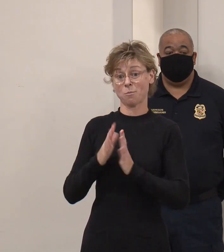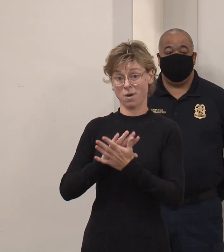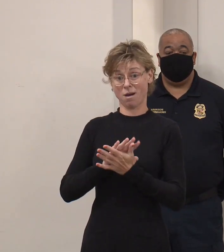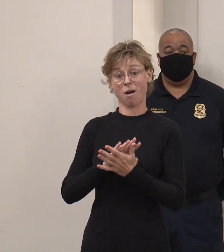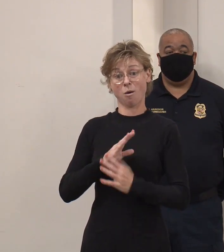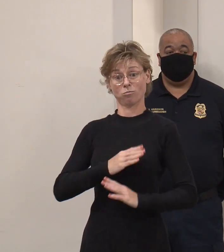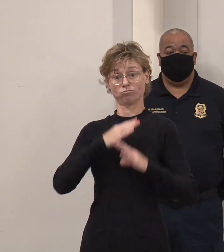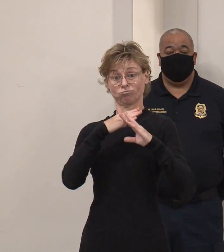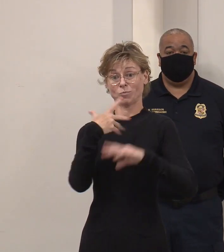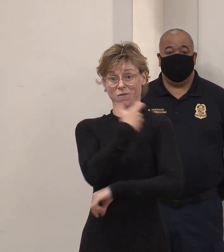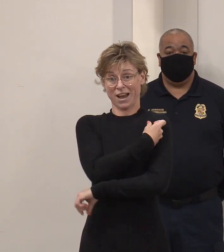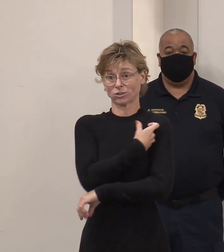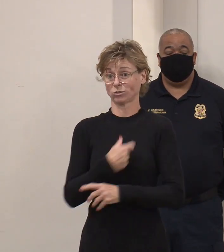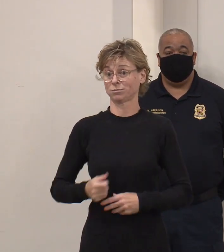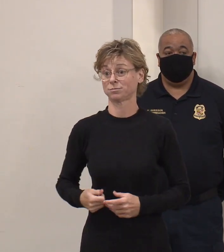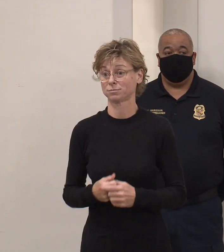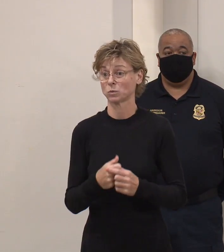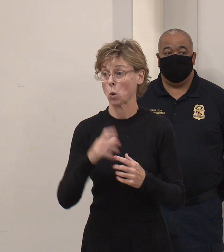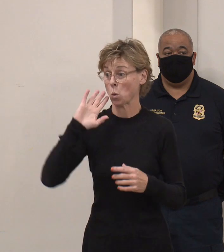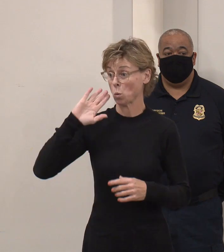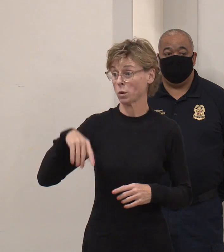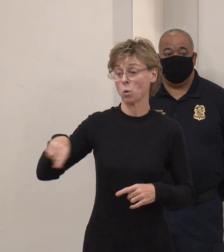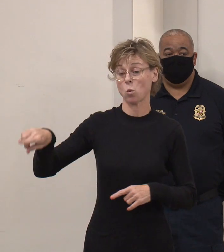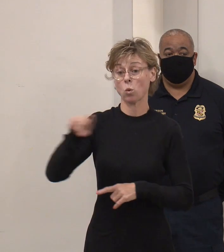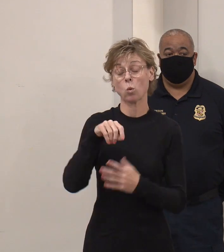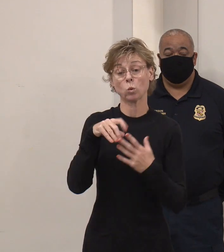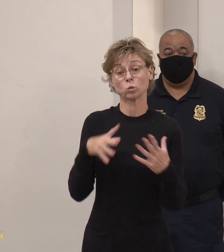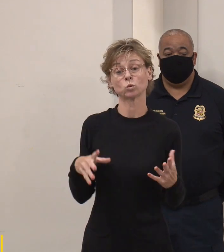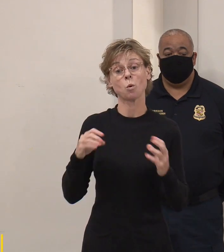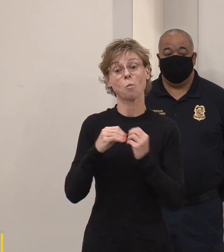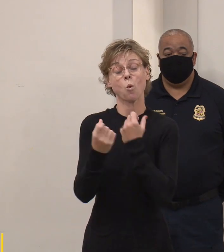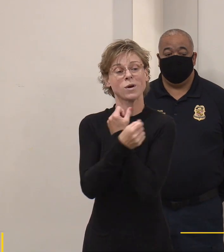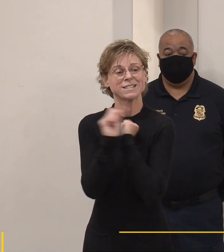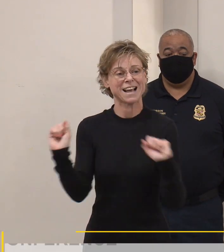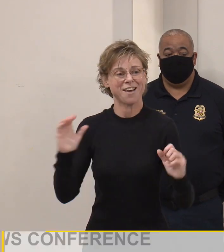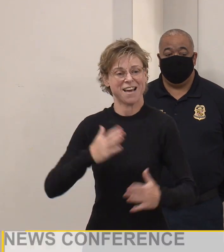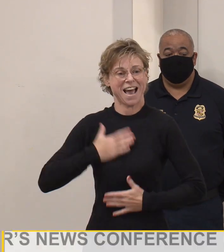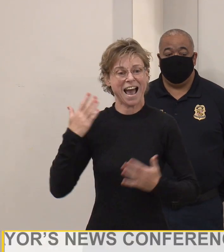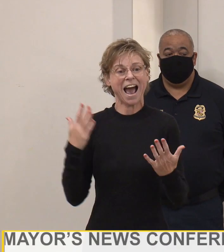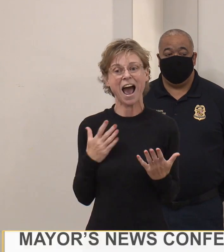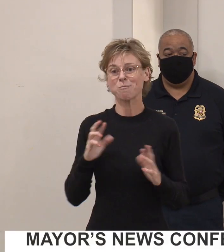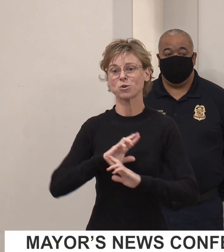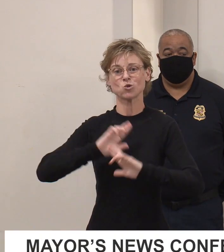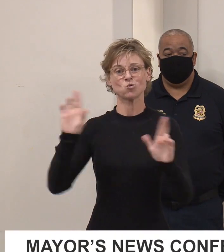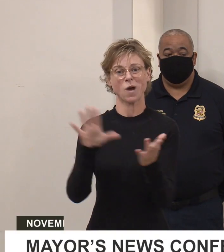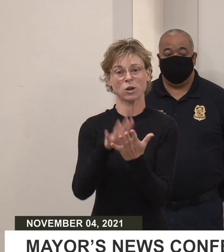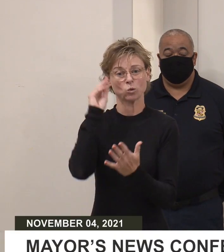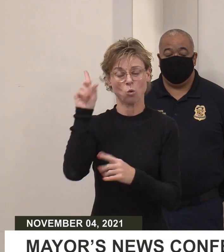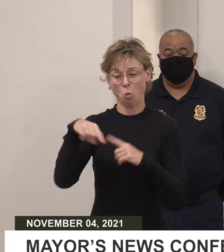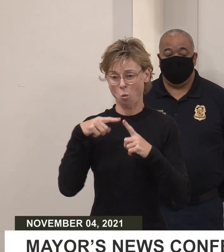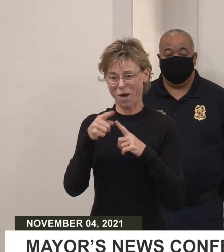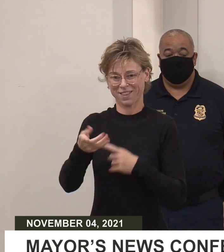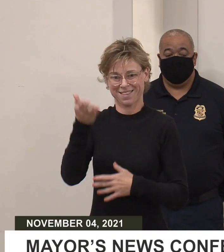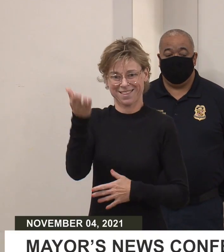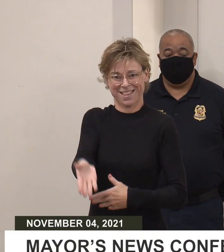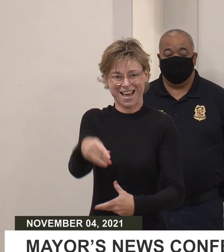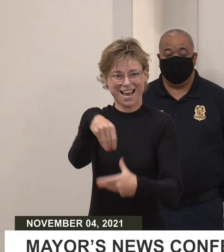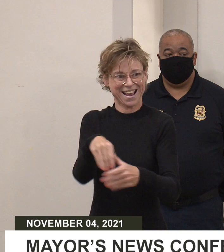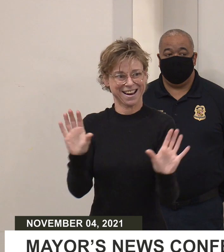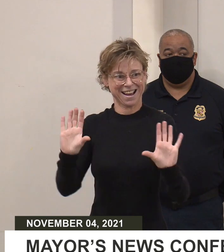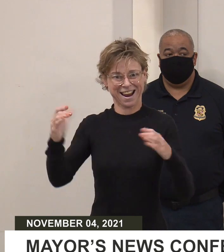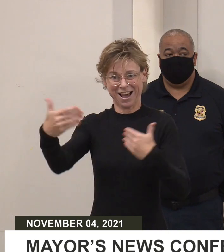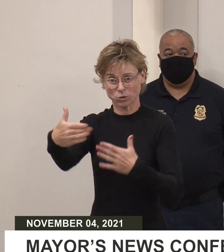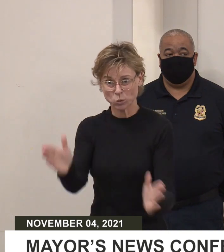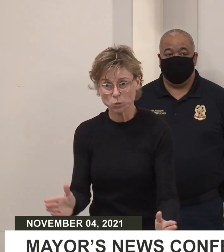are safer, happier, and more prepared to learn when they are physically in the classroom. Members of the